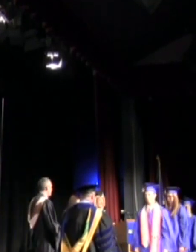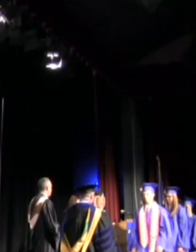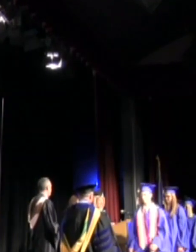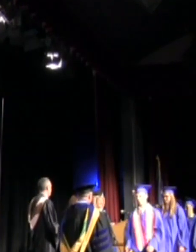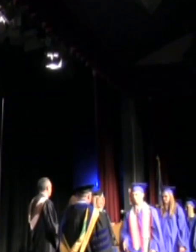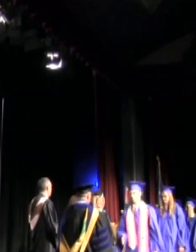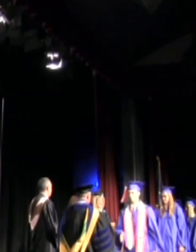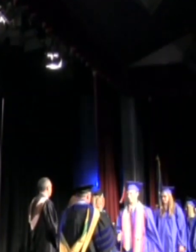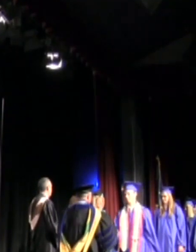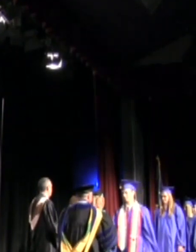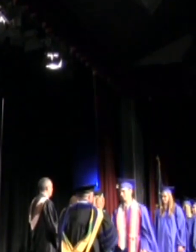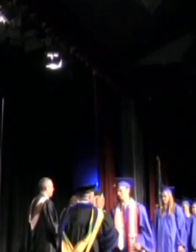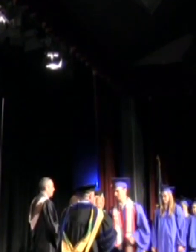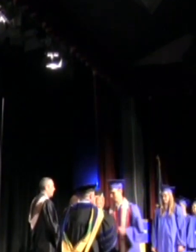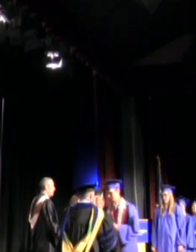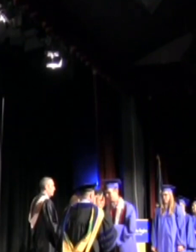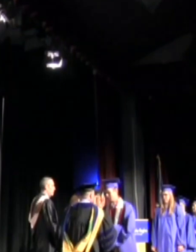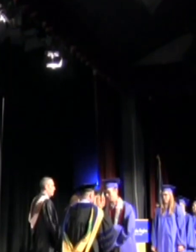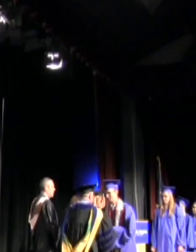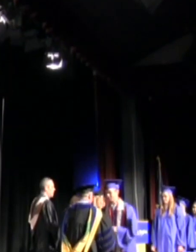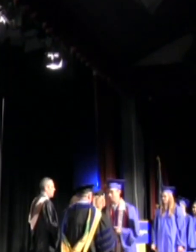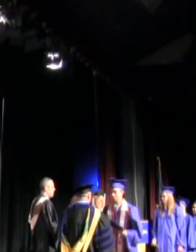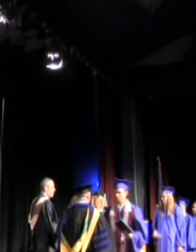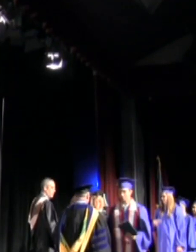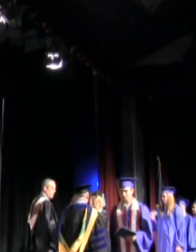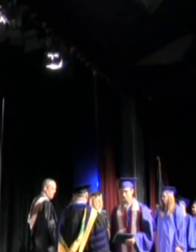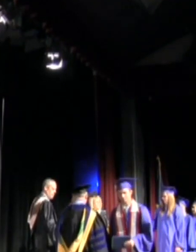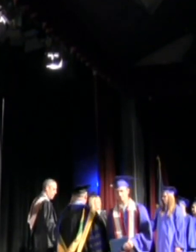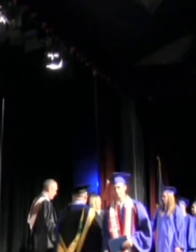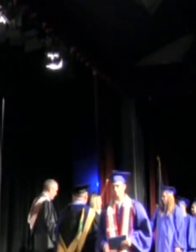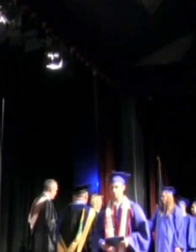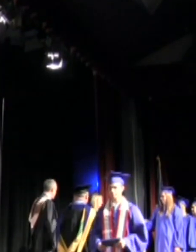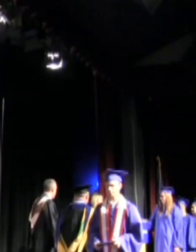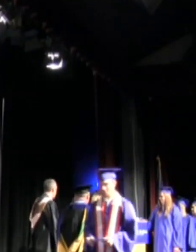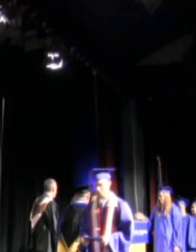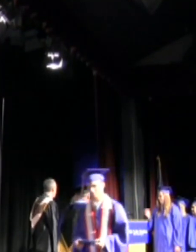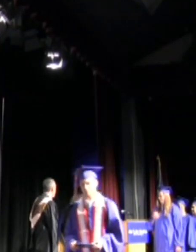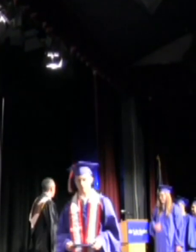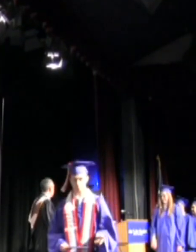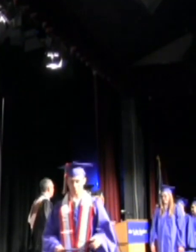Ryan Allen, associate in arts, liberal arts.